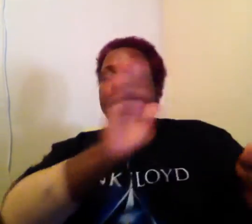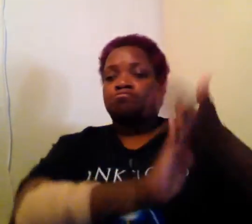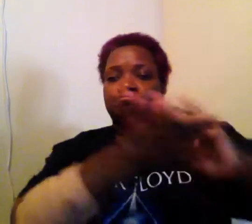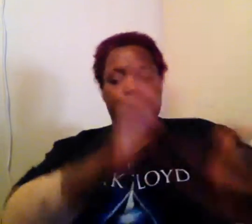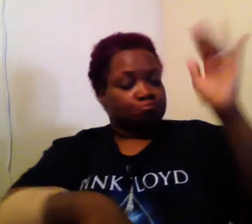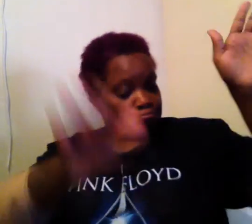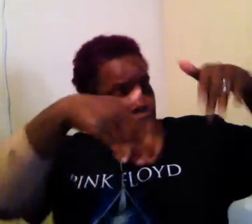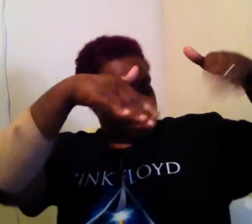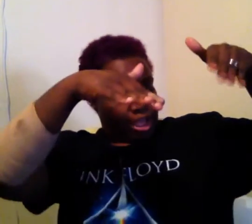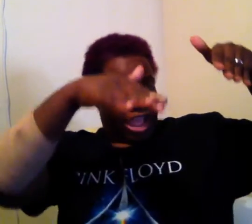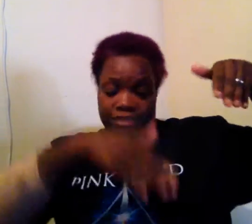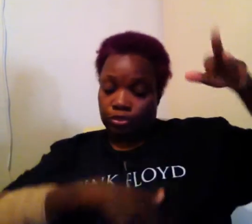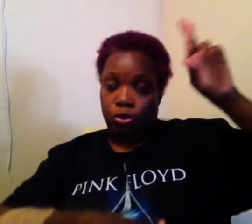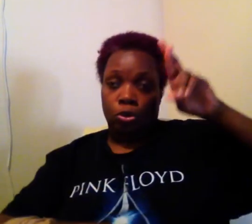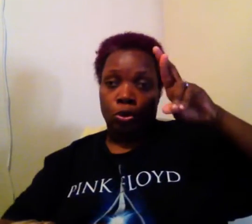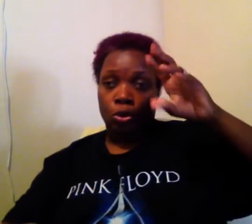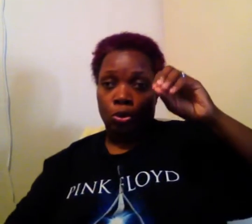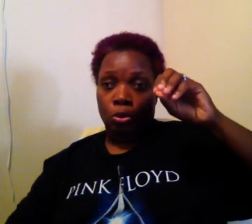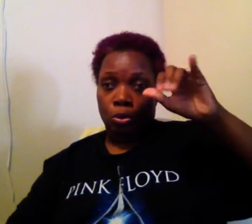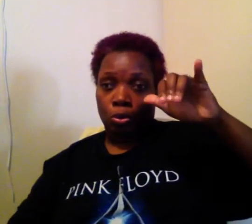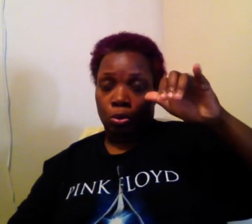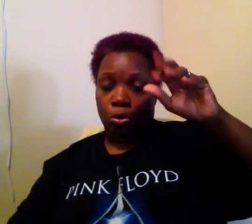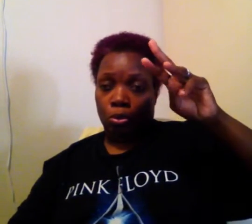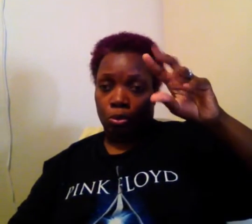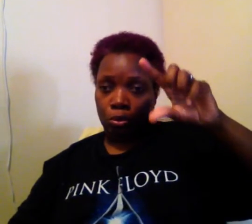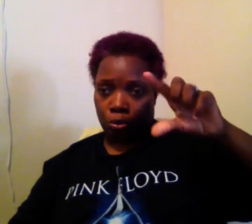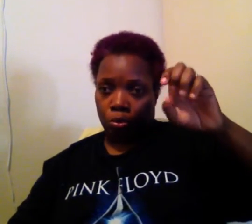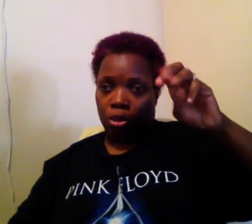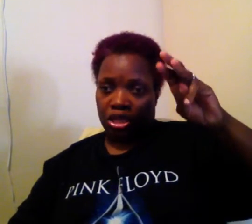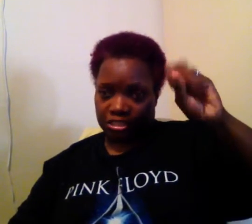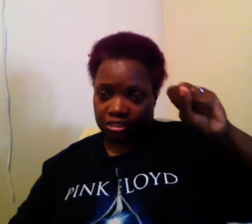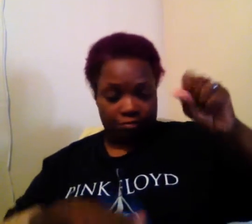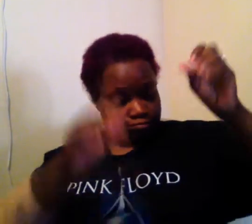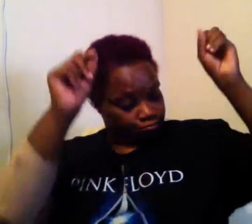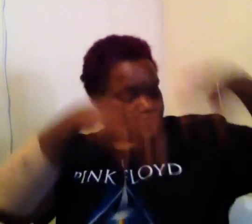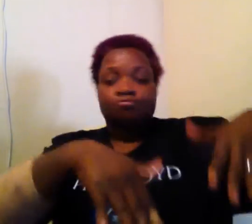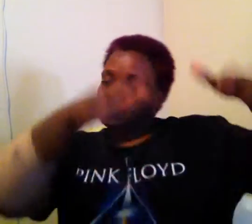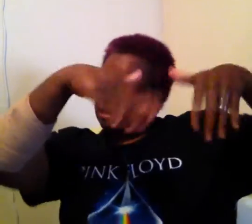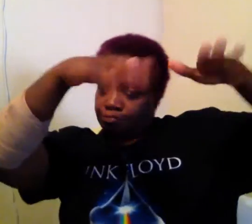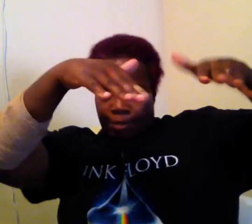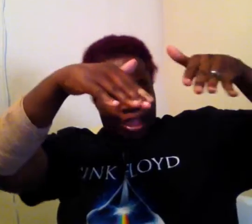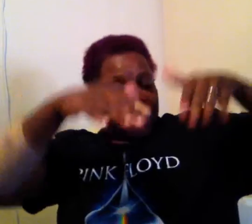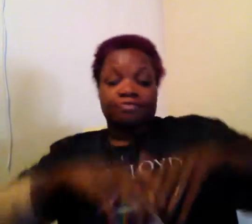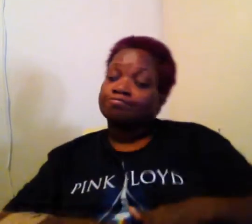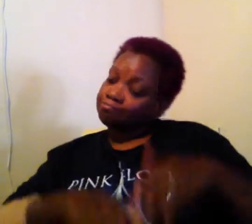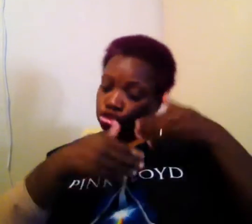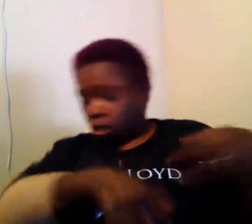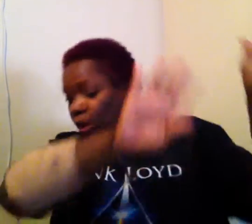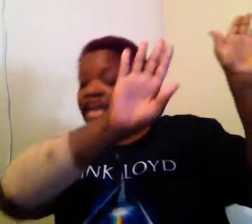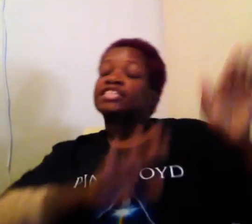Bye bye, once. Bye bye, go away.